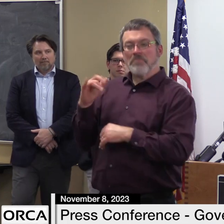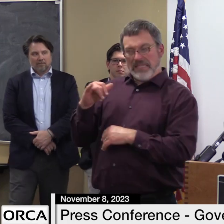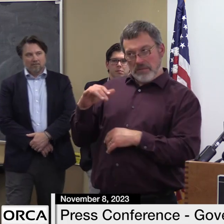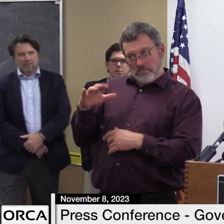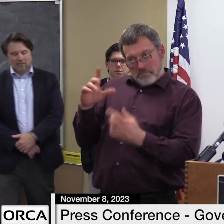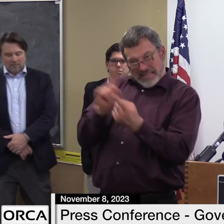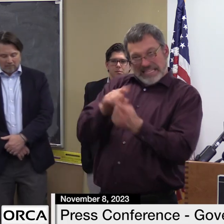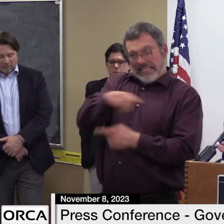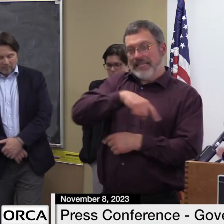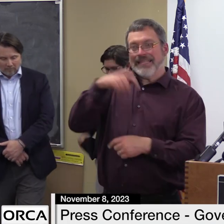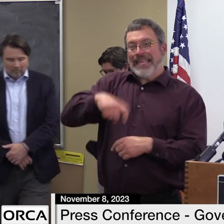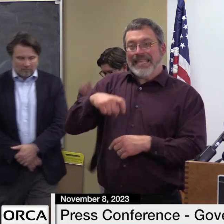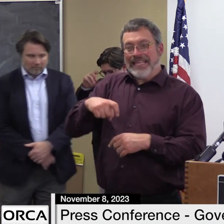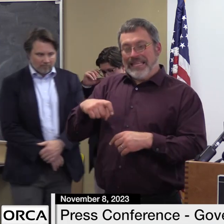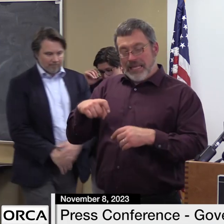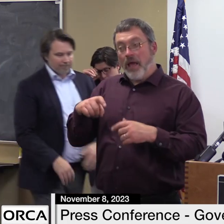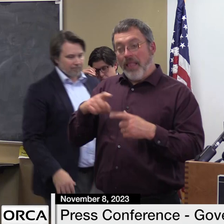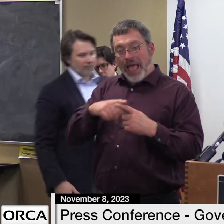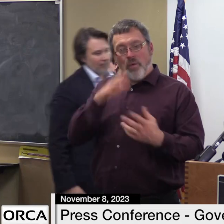homelessness in the future.